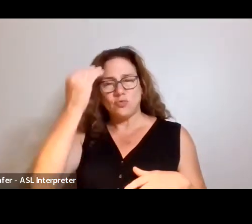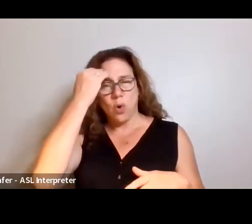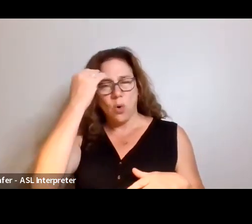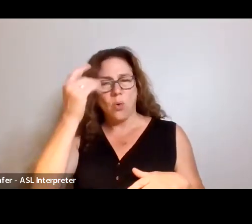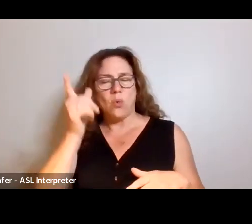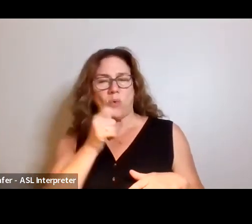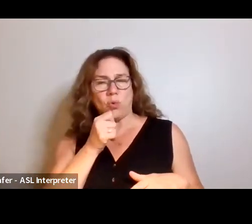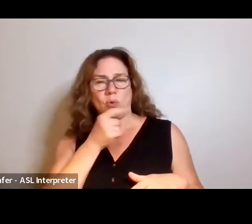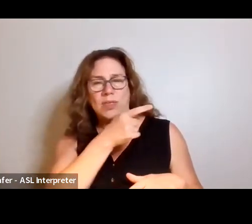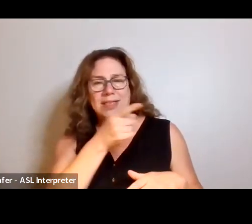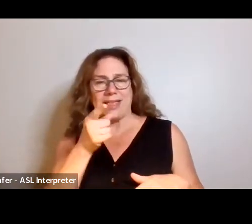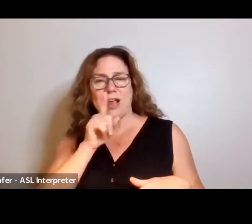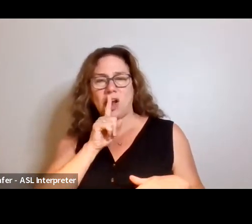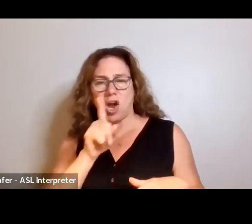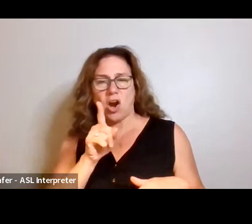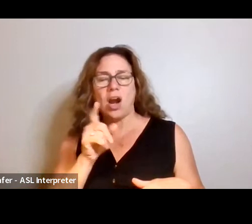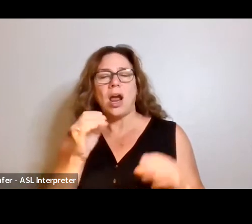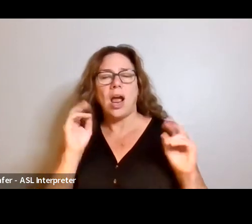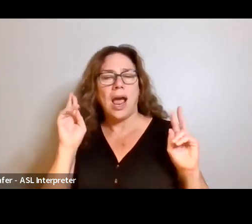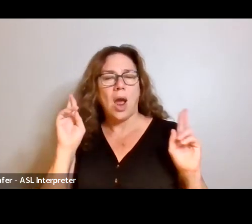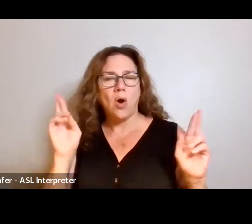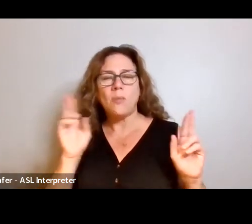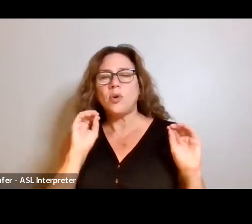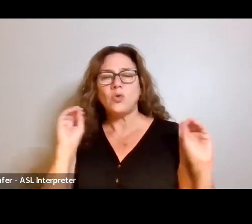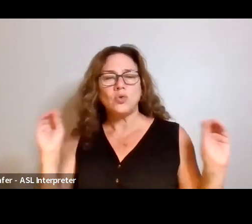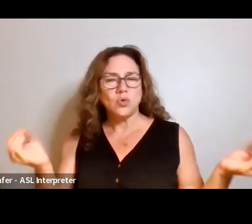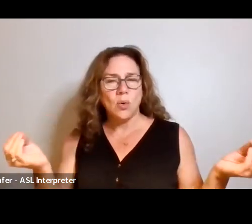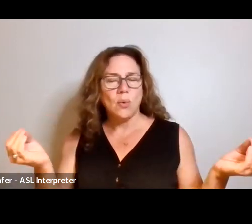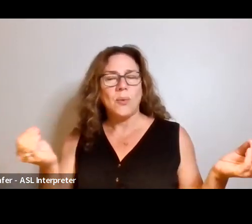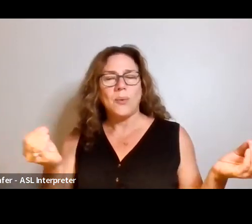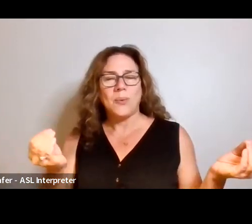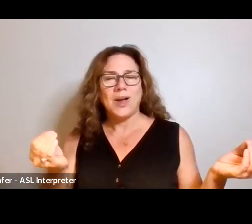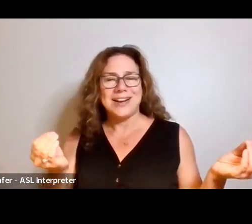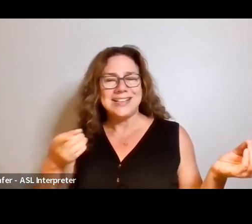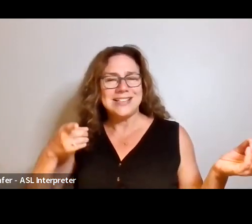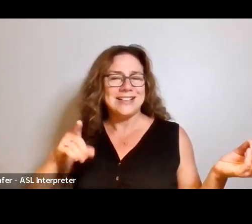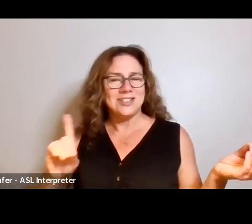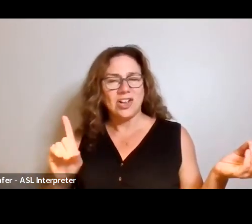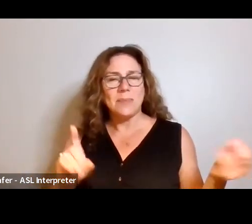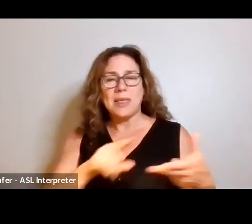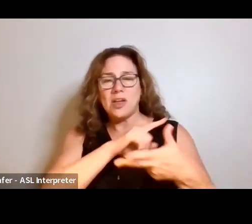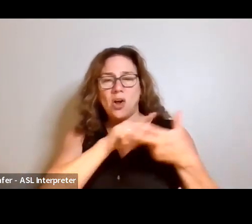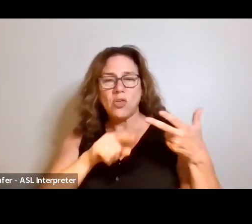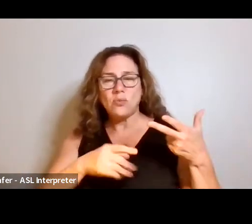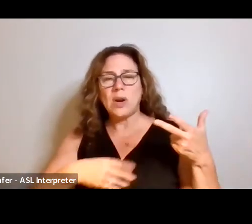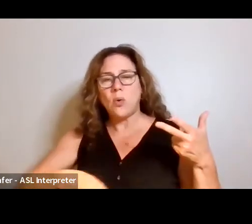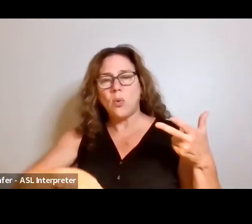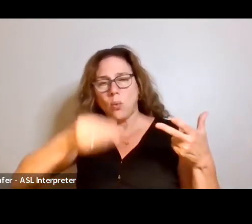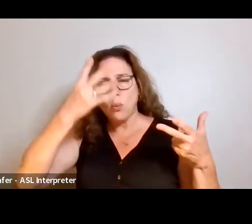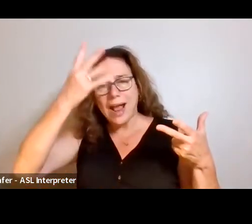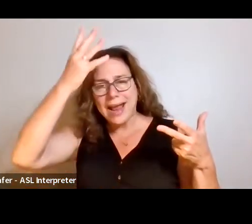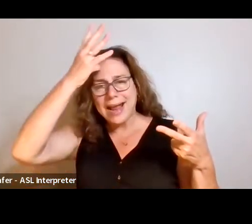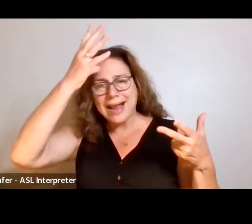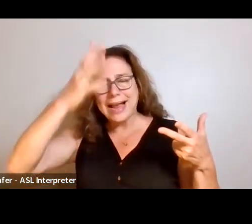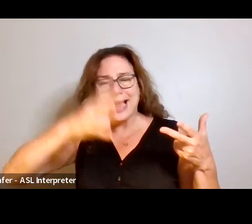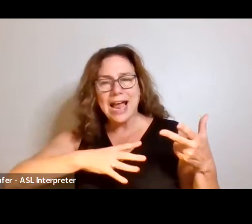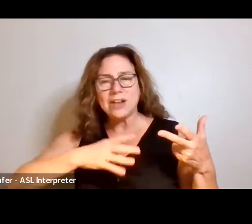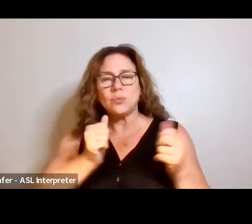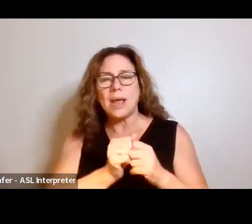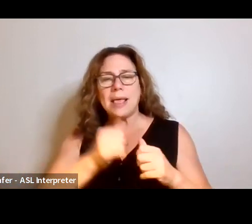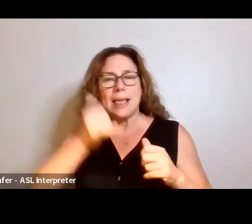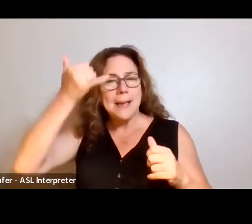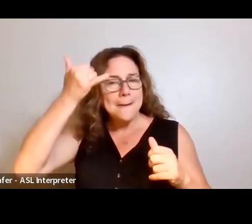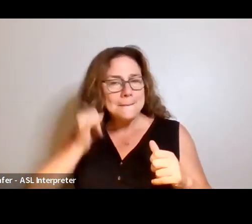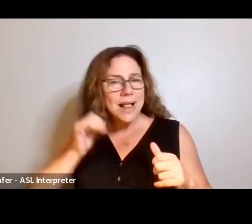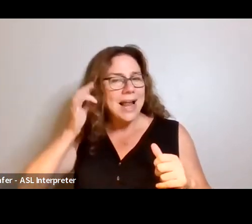are, I hope no one takes any offense. Jeff knows who they are. They're all 3 white men with blonde hair and blue eyes. And